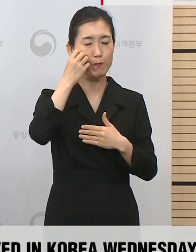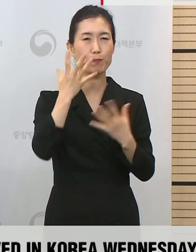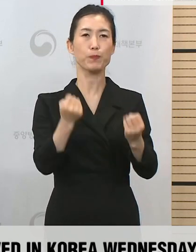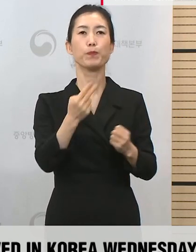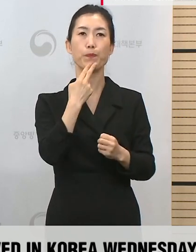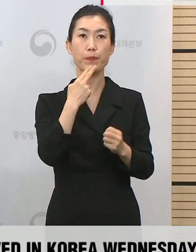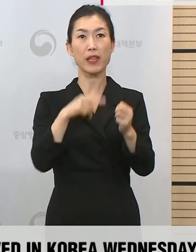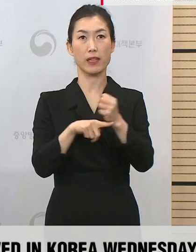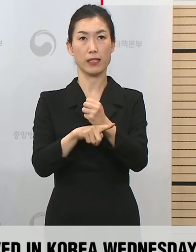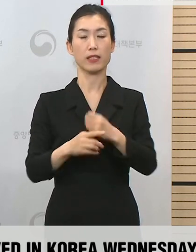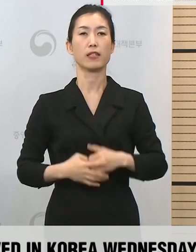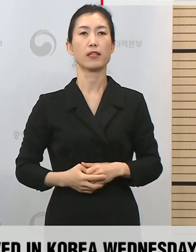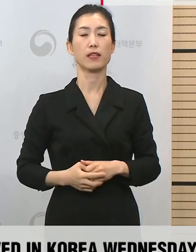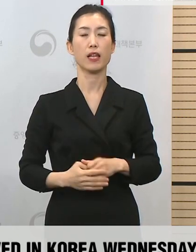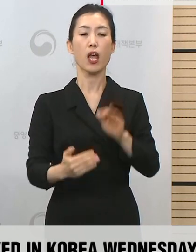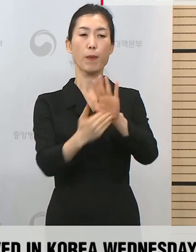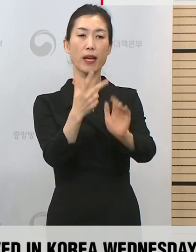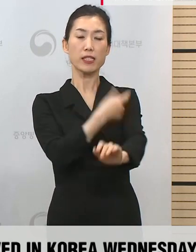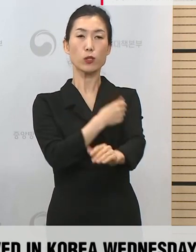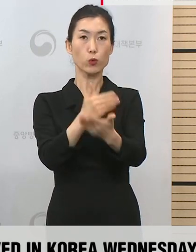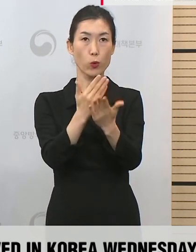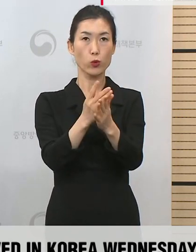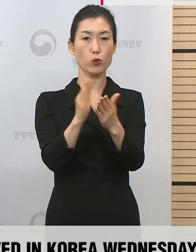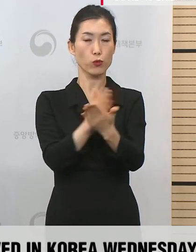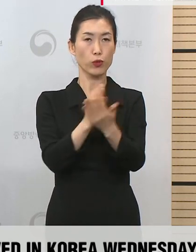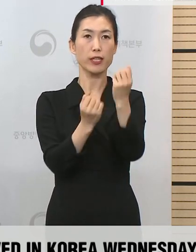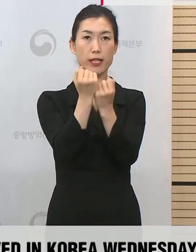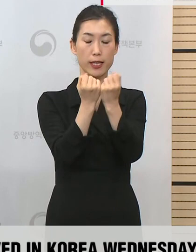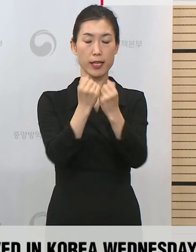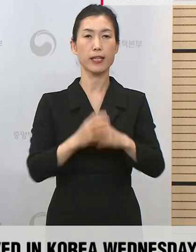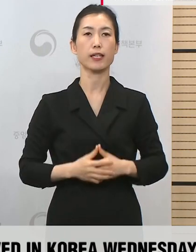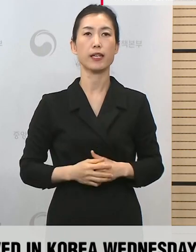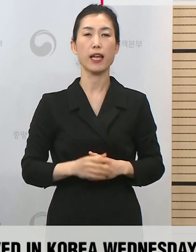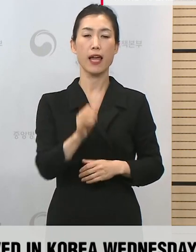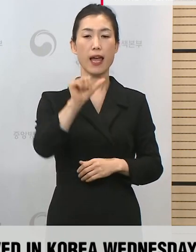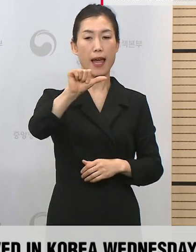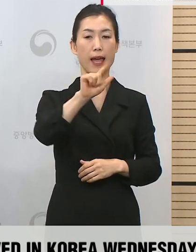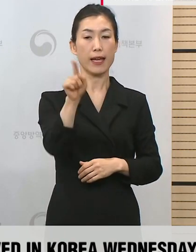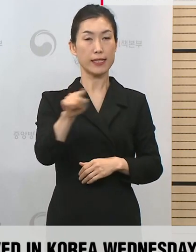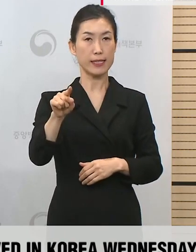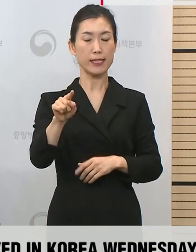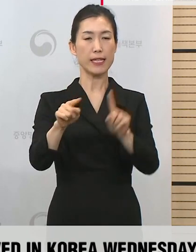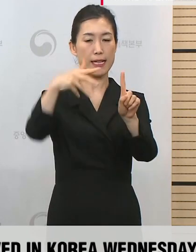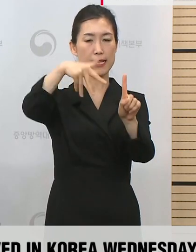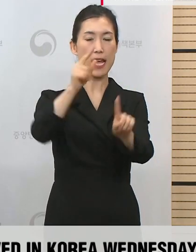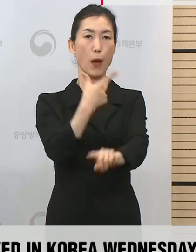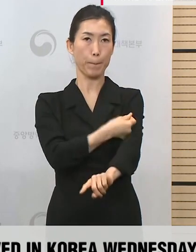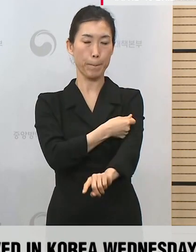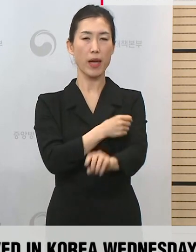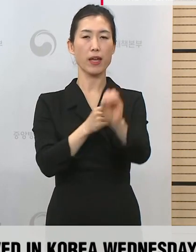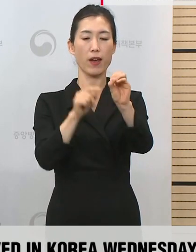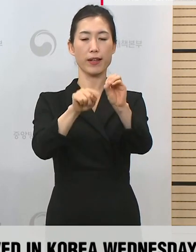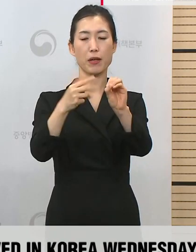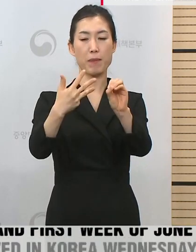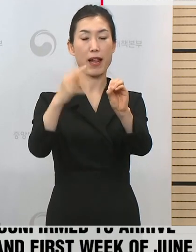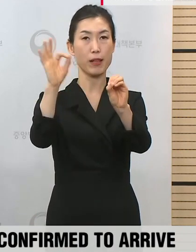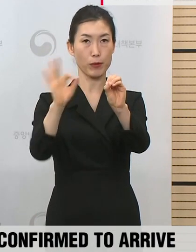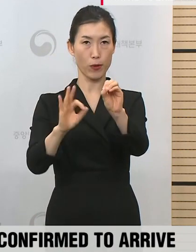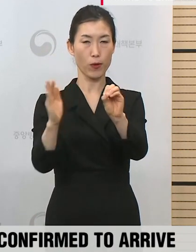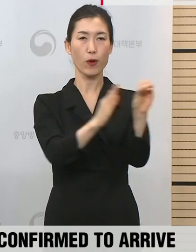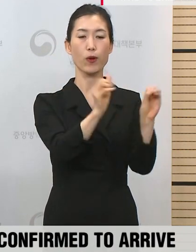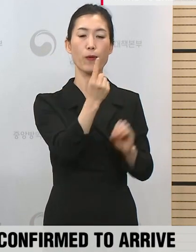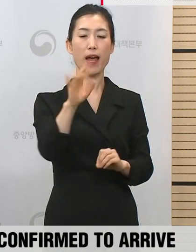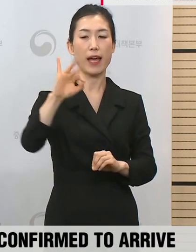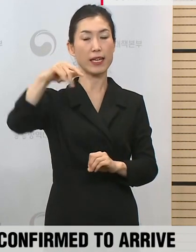and 70. And also, the rate is even lower for those over the age of 70. And by vaccine type, AstraZeneca first dose, we have